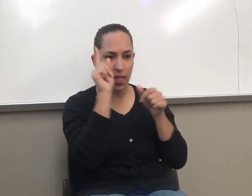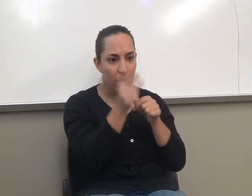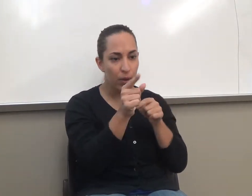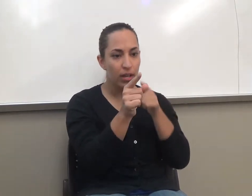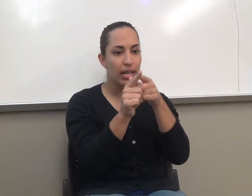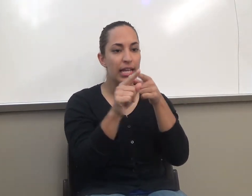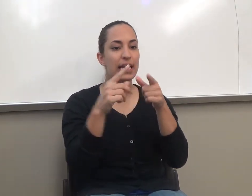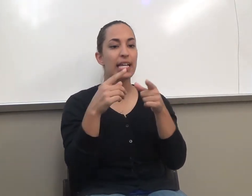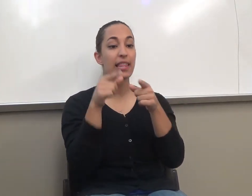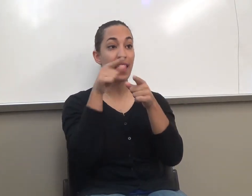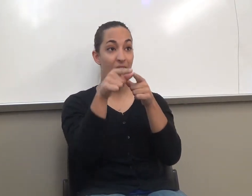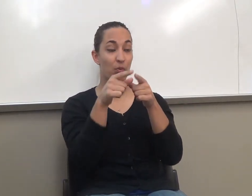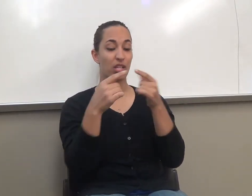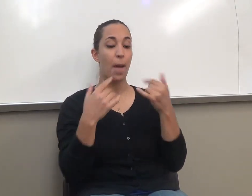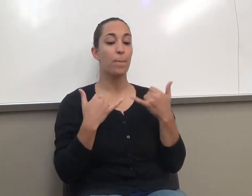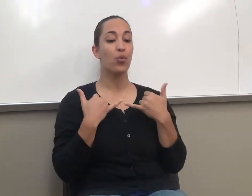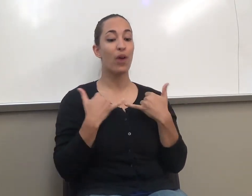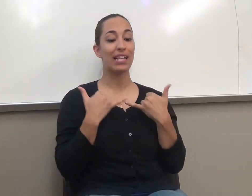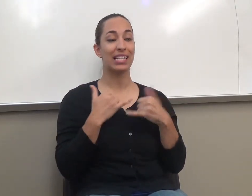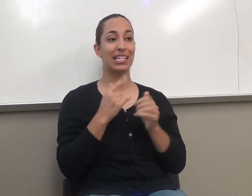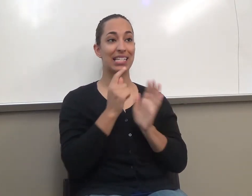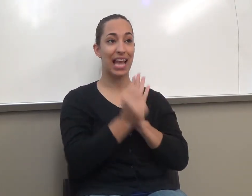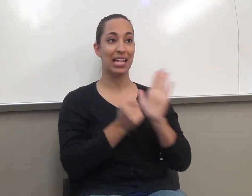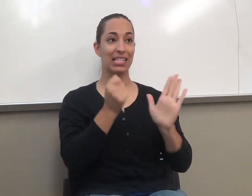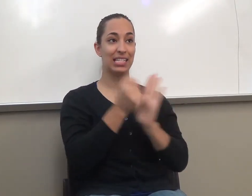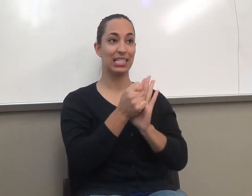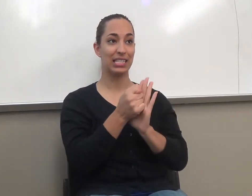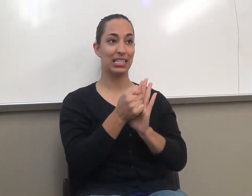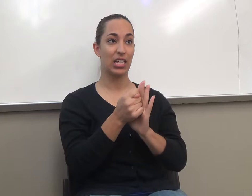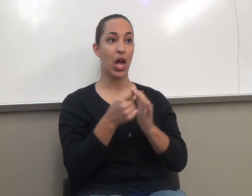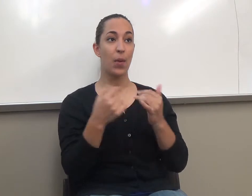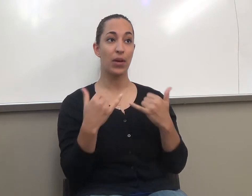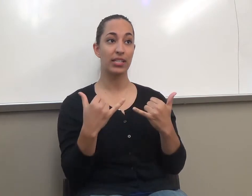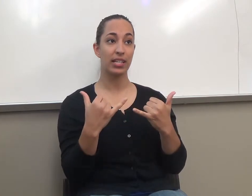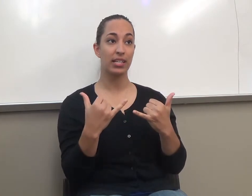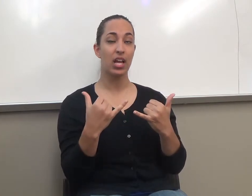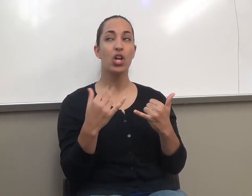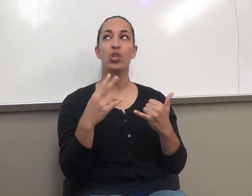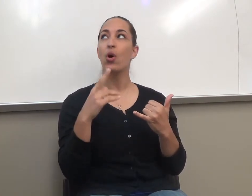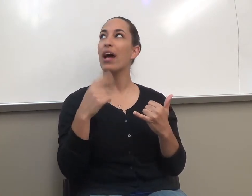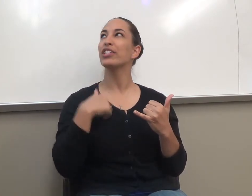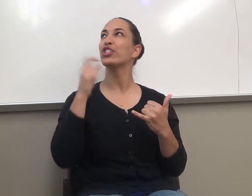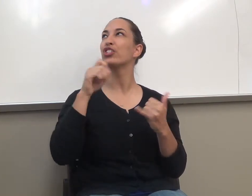So what I'm looking for is this, I should have put it here too.